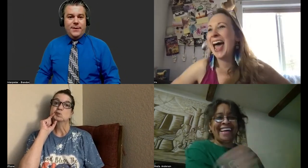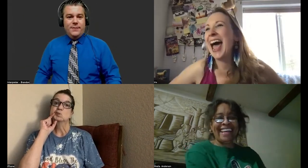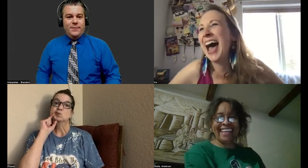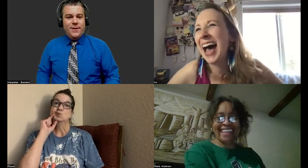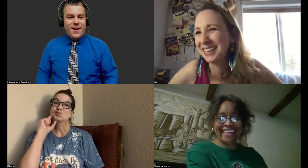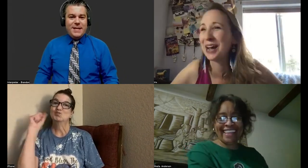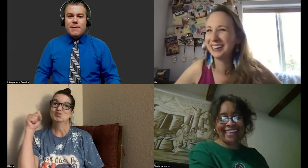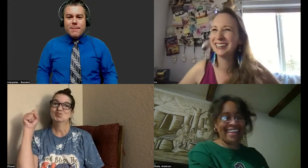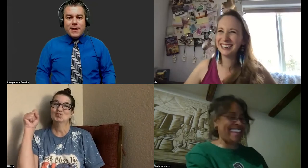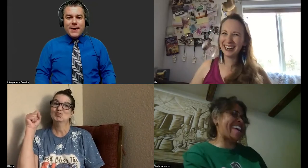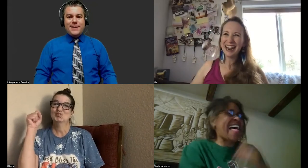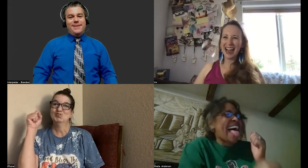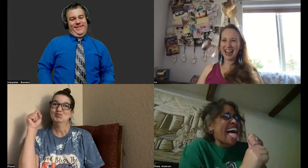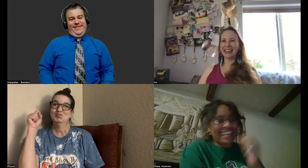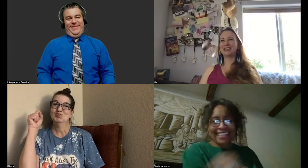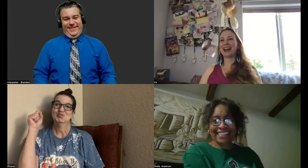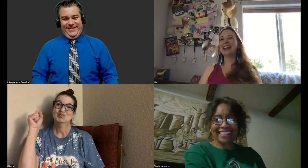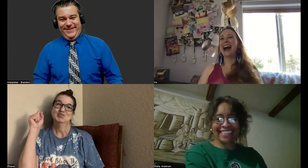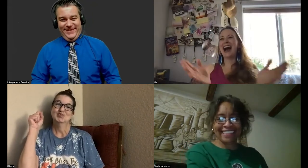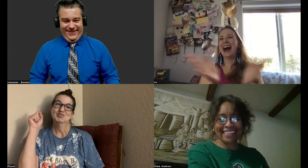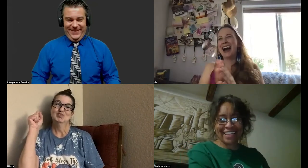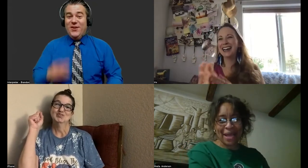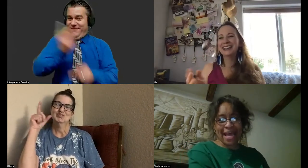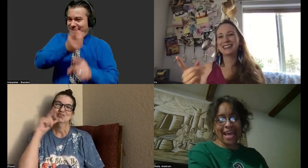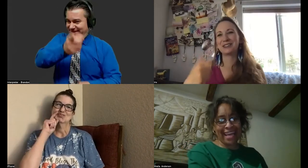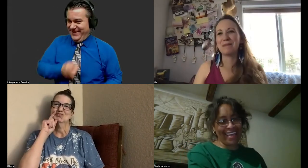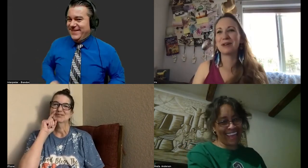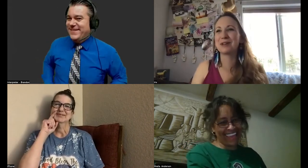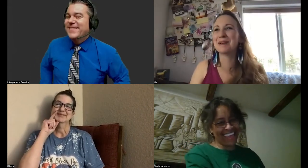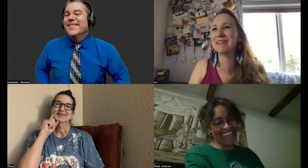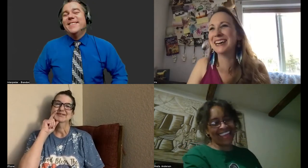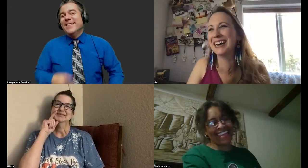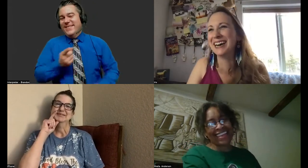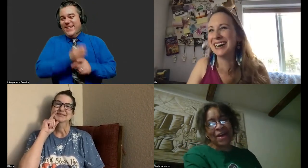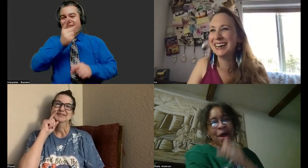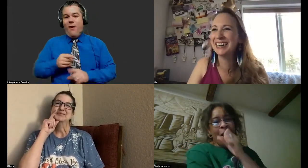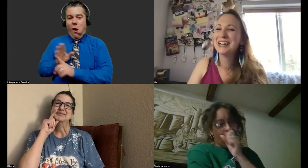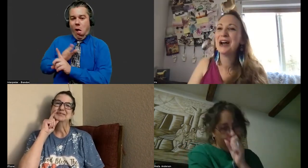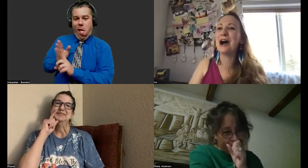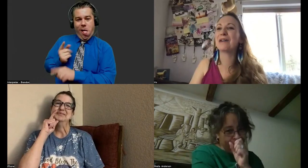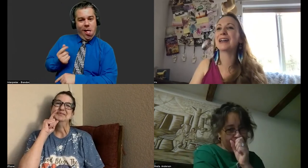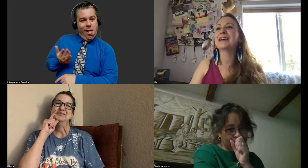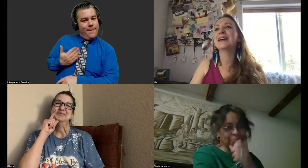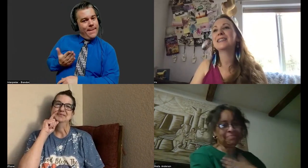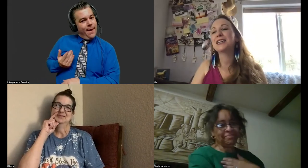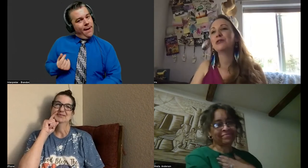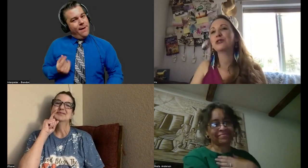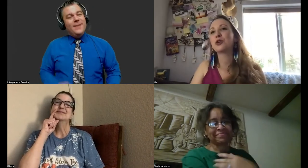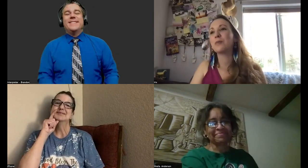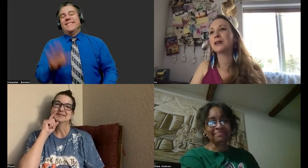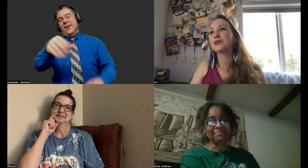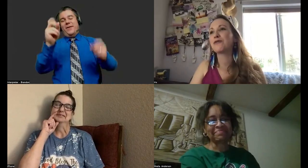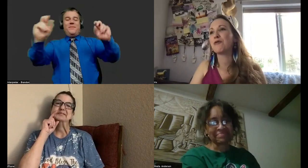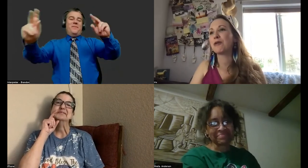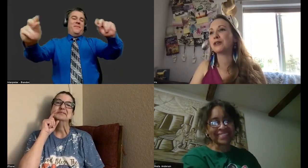That's it. Hey, give me my money back. That's right. That's right. Butter them up. All right, guys, thank you